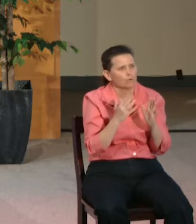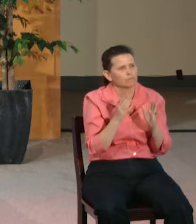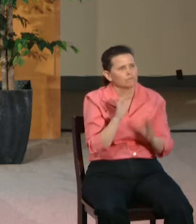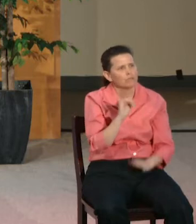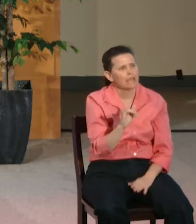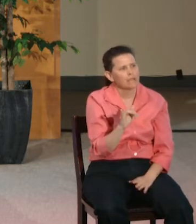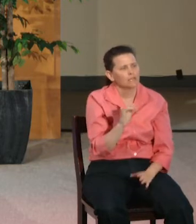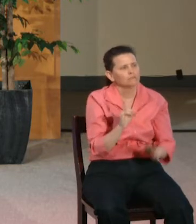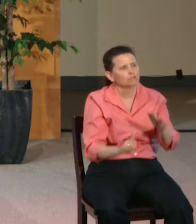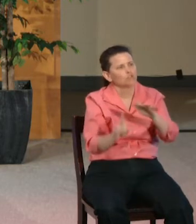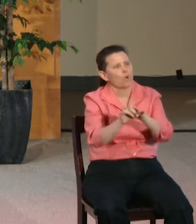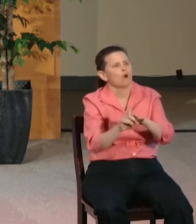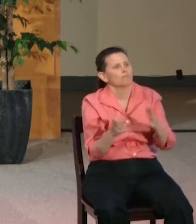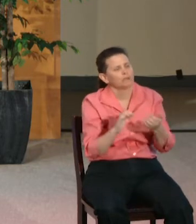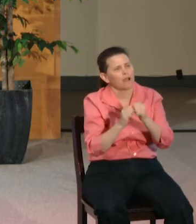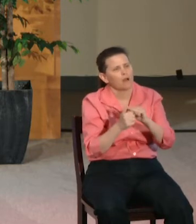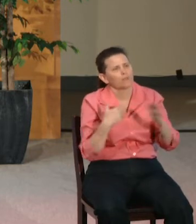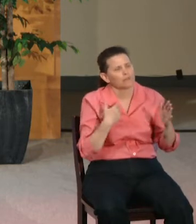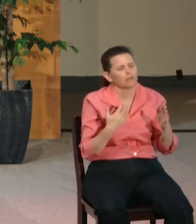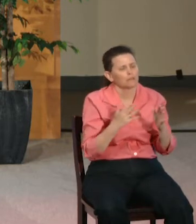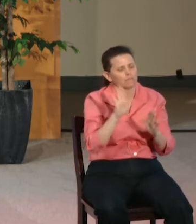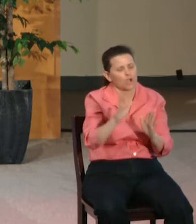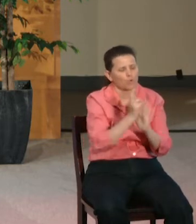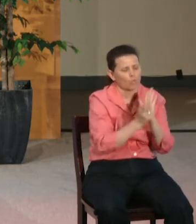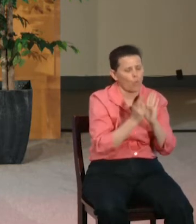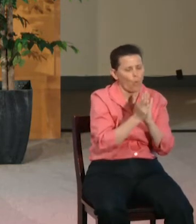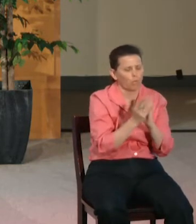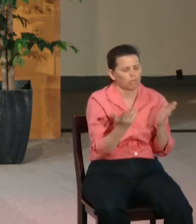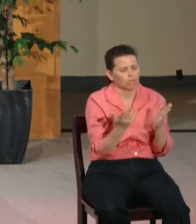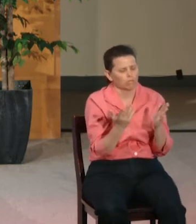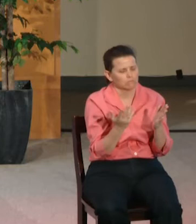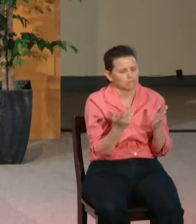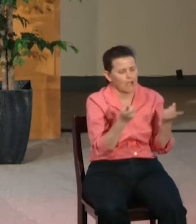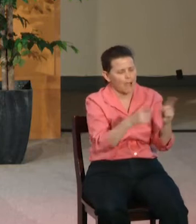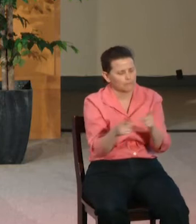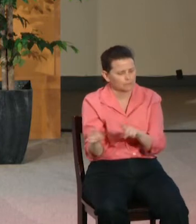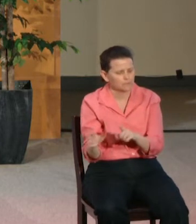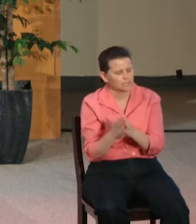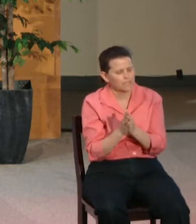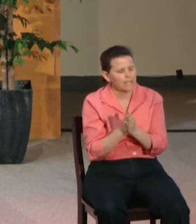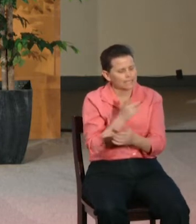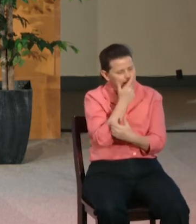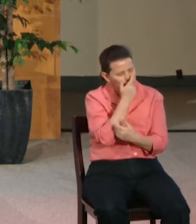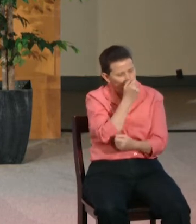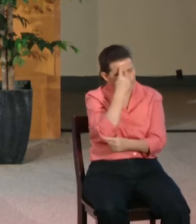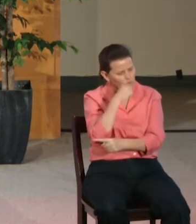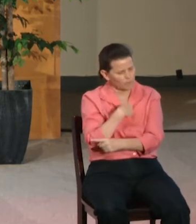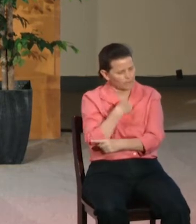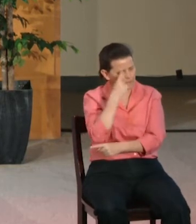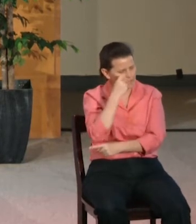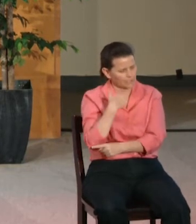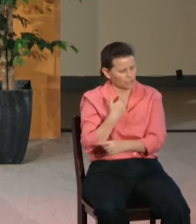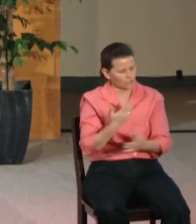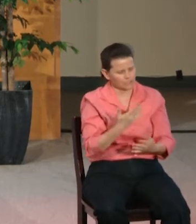staggering to me in the imagination when you actually just look and observe that and realize that there's a divine intelligence